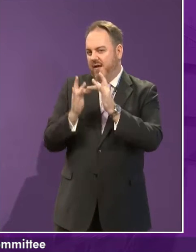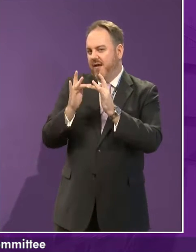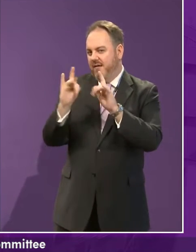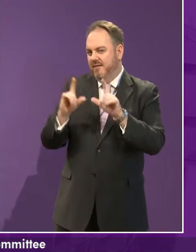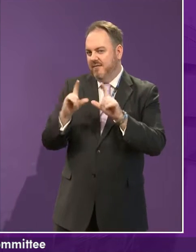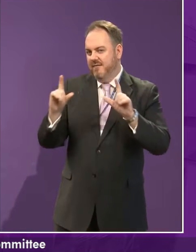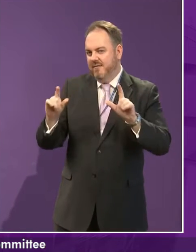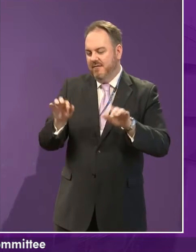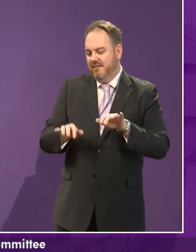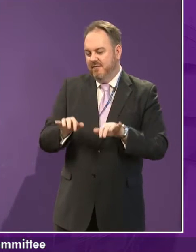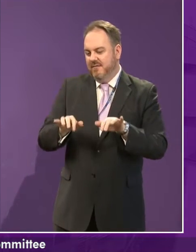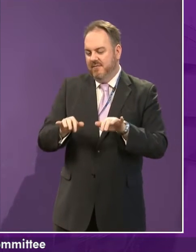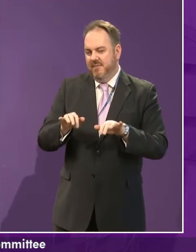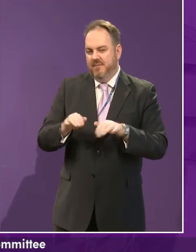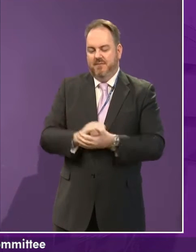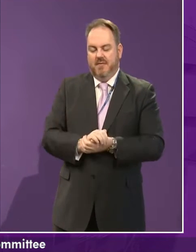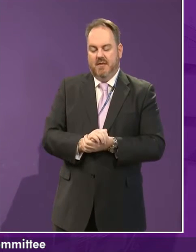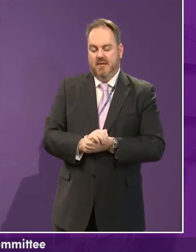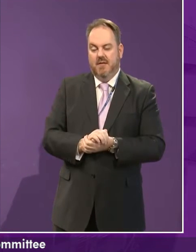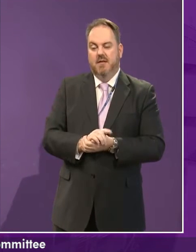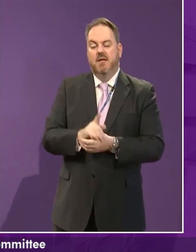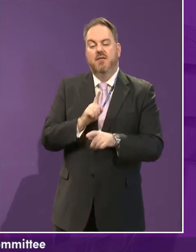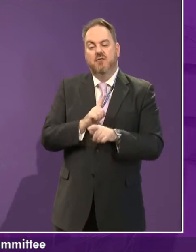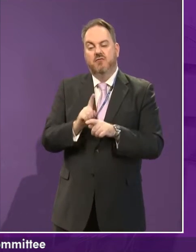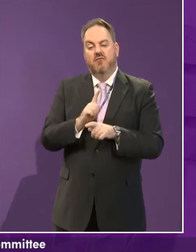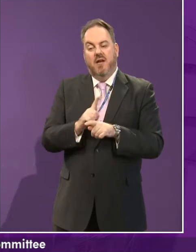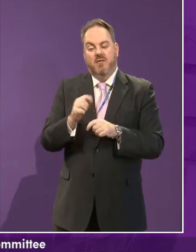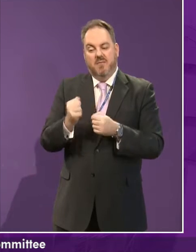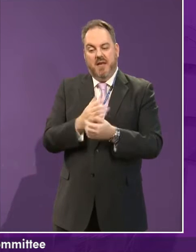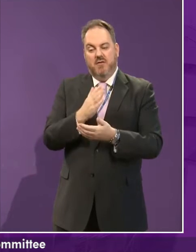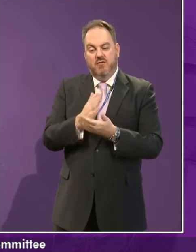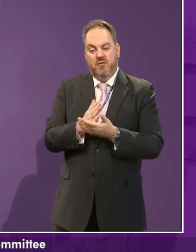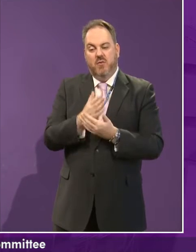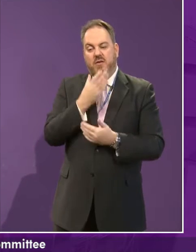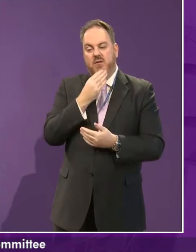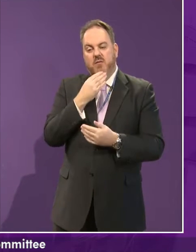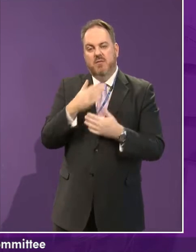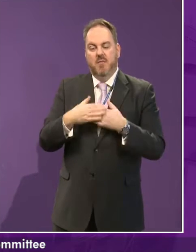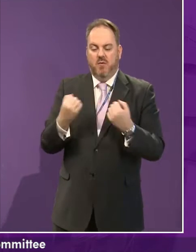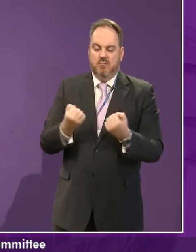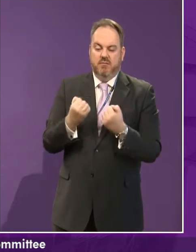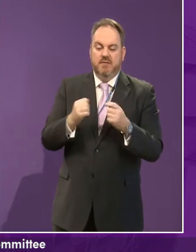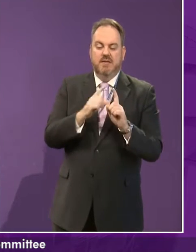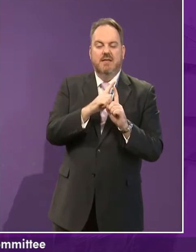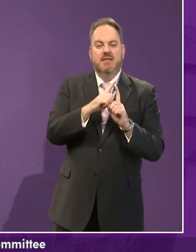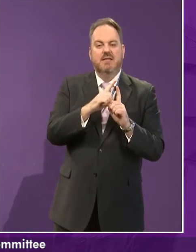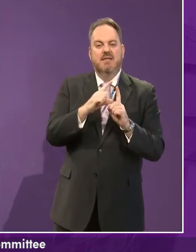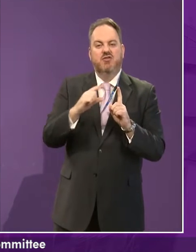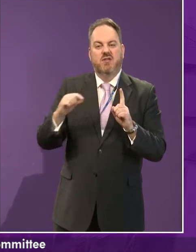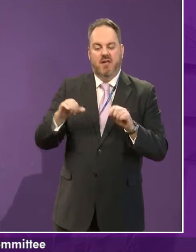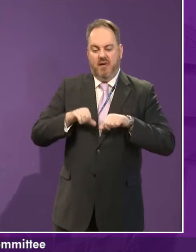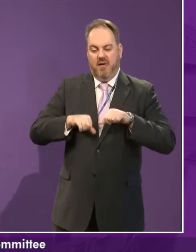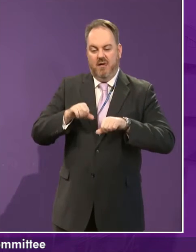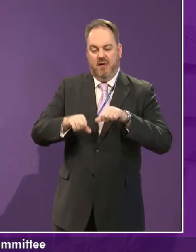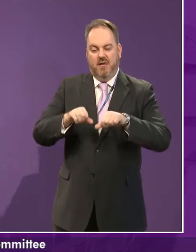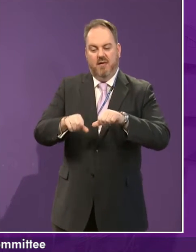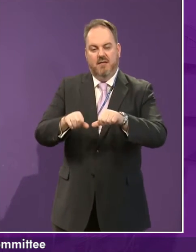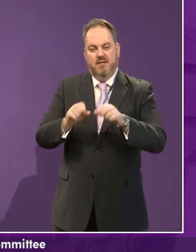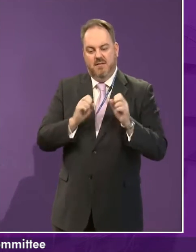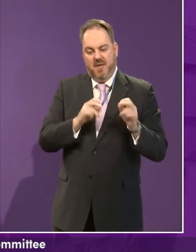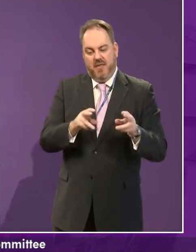their products, moving to more of a digital process, and